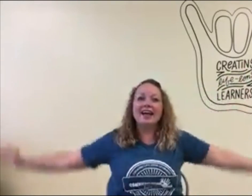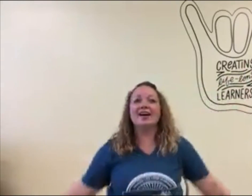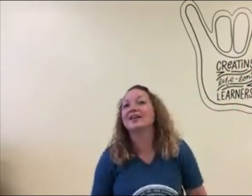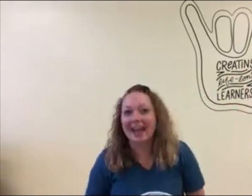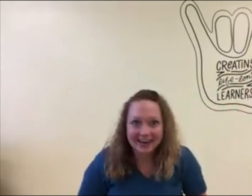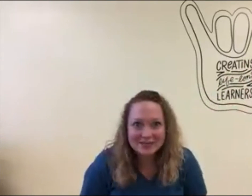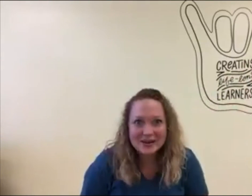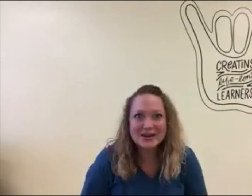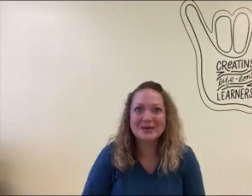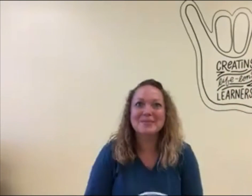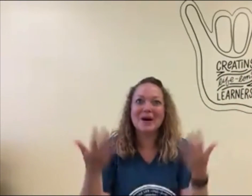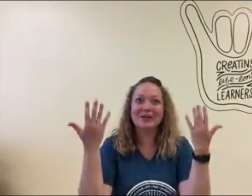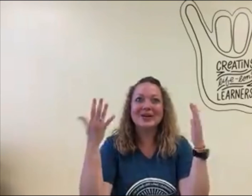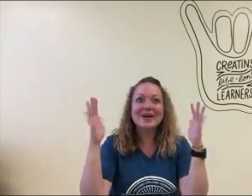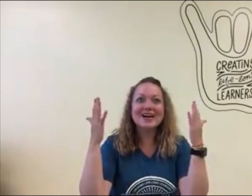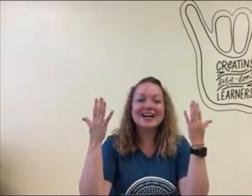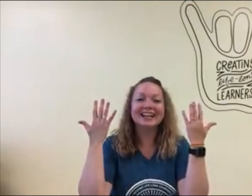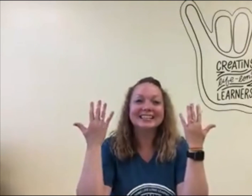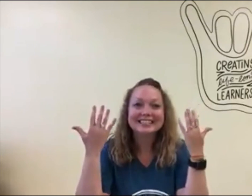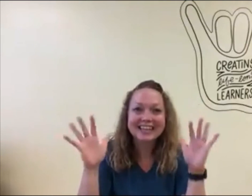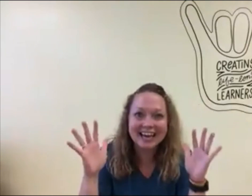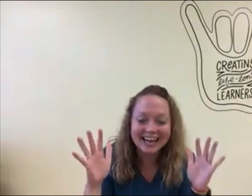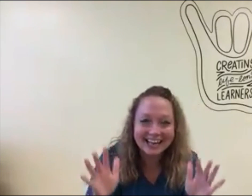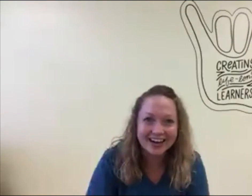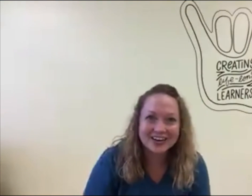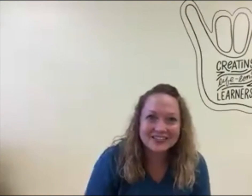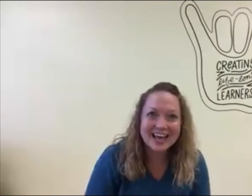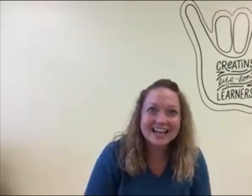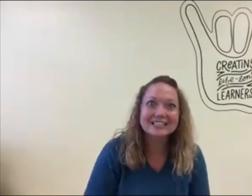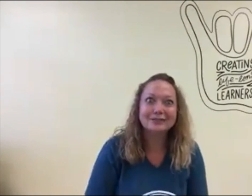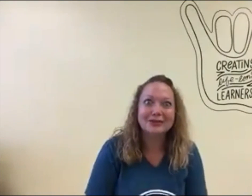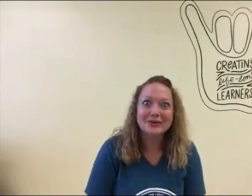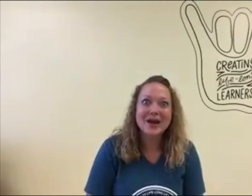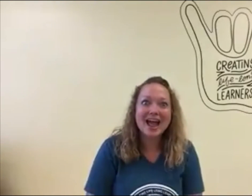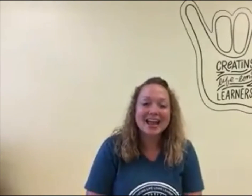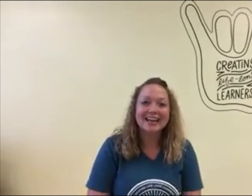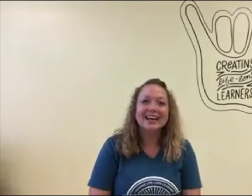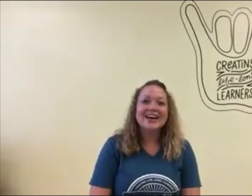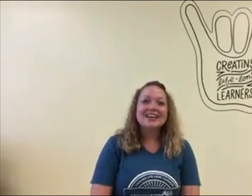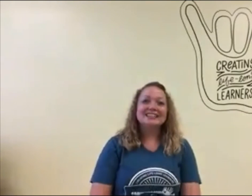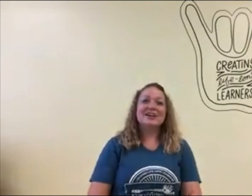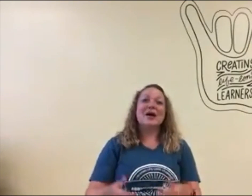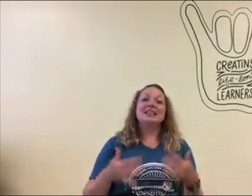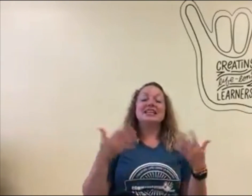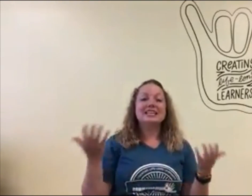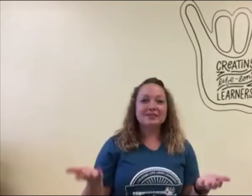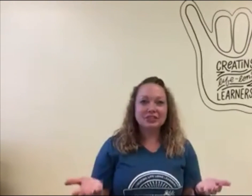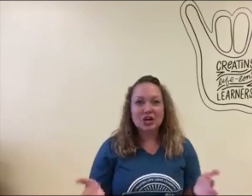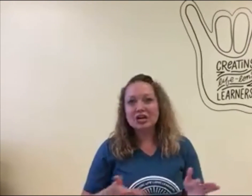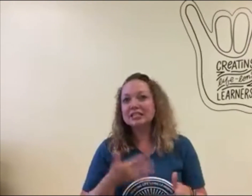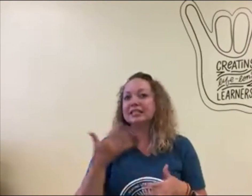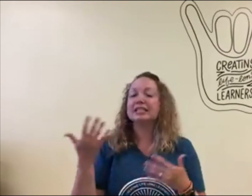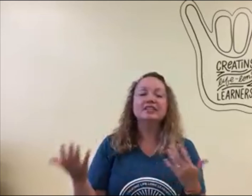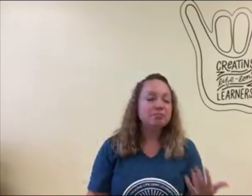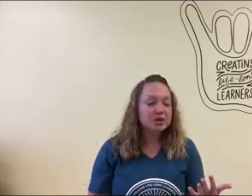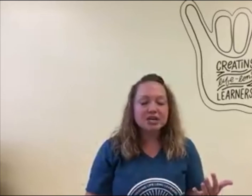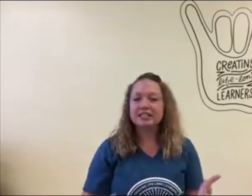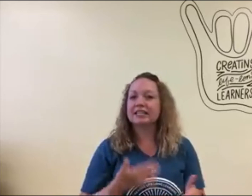Okay. Peter and Paul are all done. Our flies flew away. So at the end of songs, at the end of books, at the end